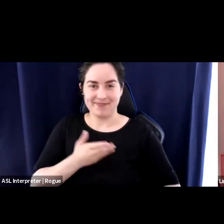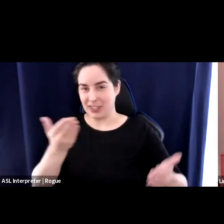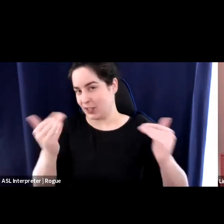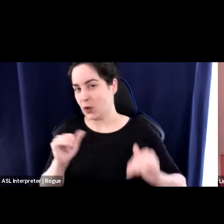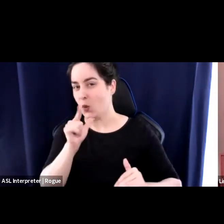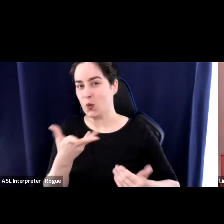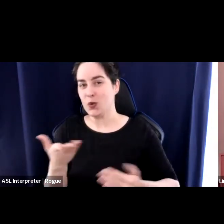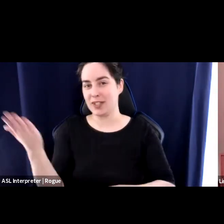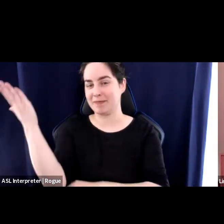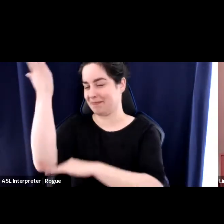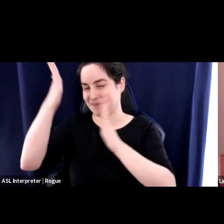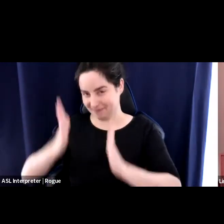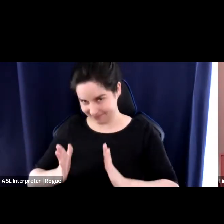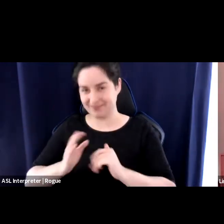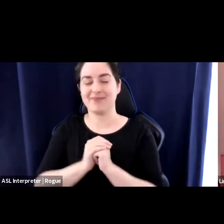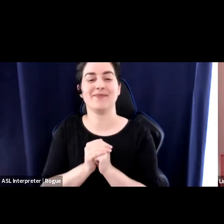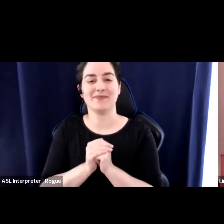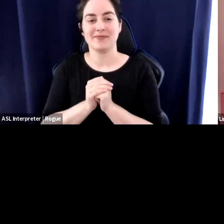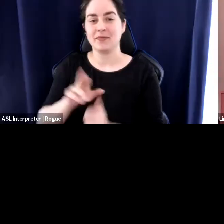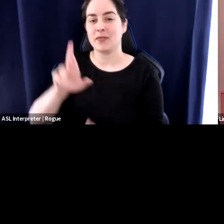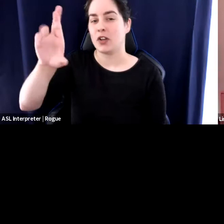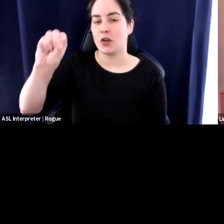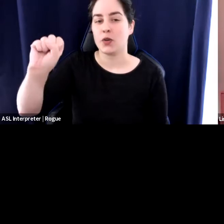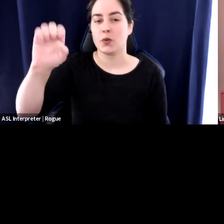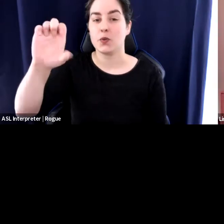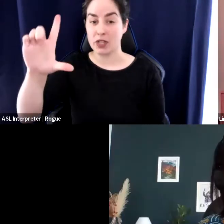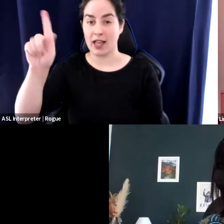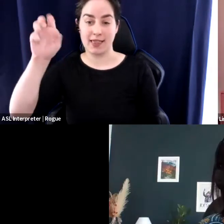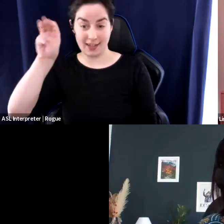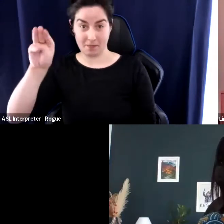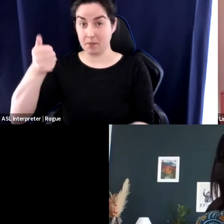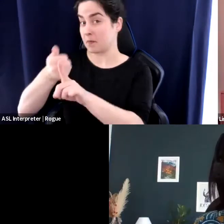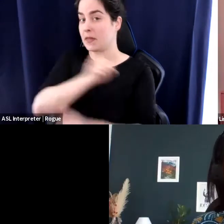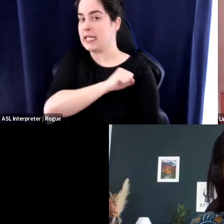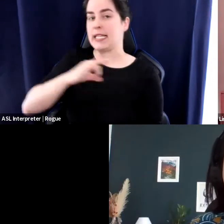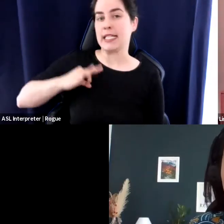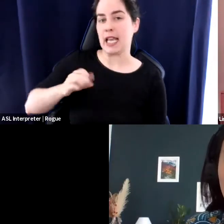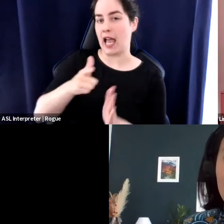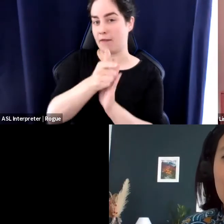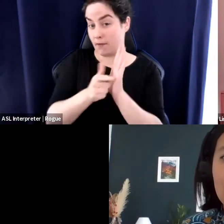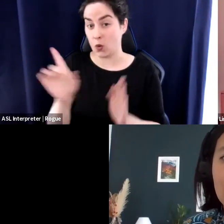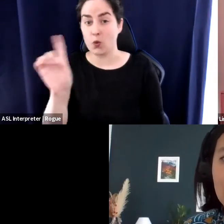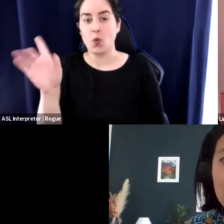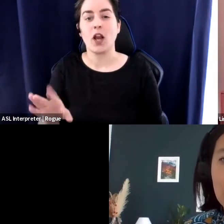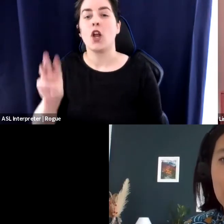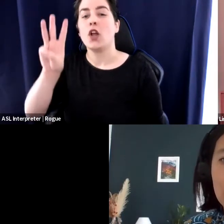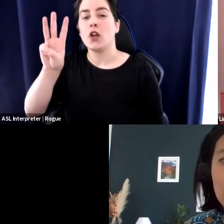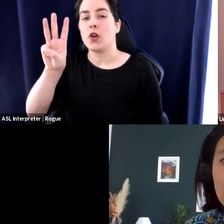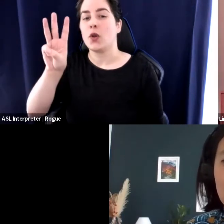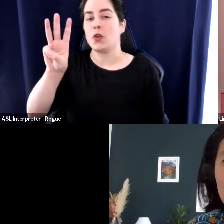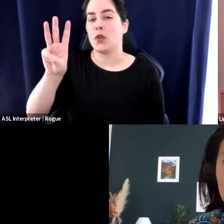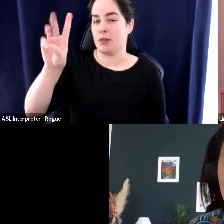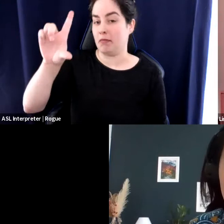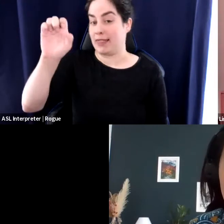speaker. Roselle Kim is a staff lawyer at the Women's Legal Education and Action Fund,